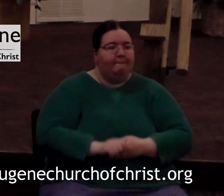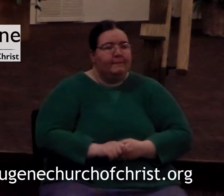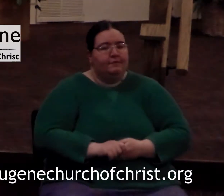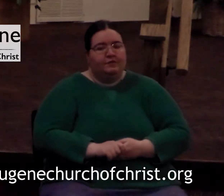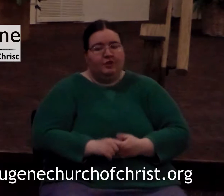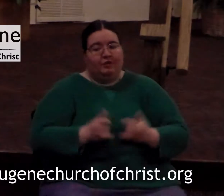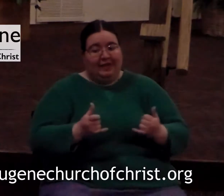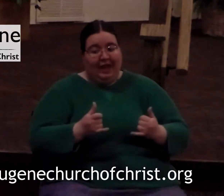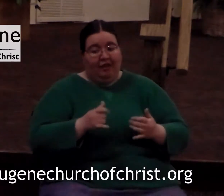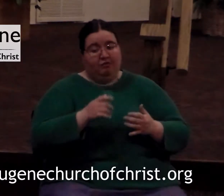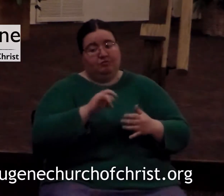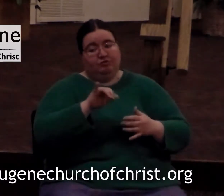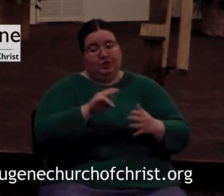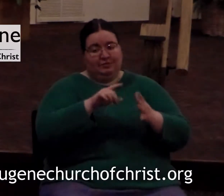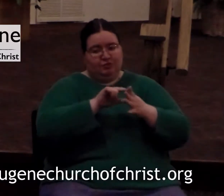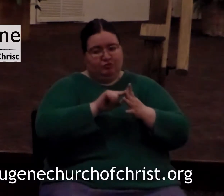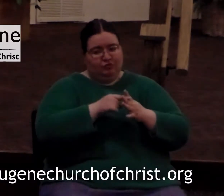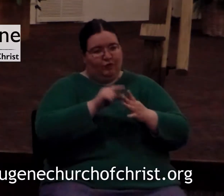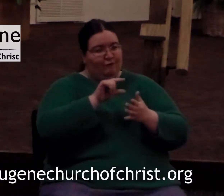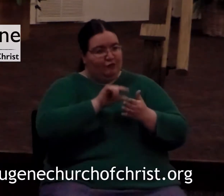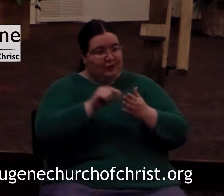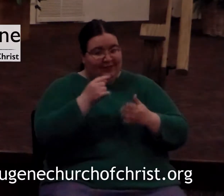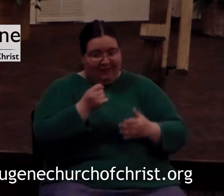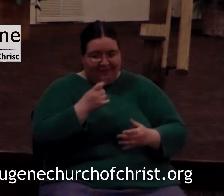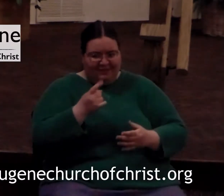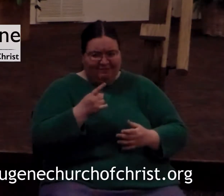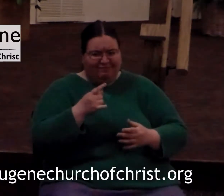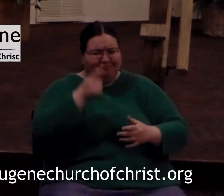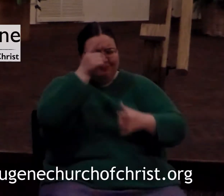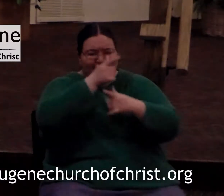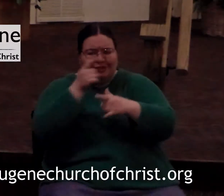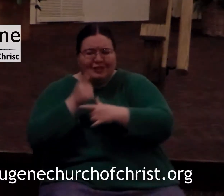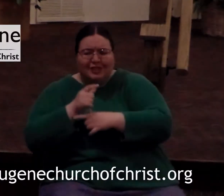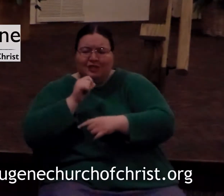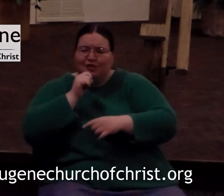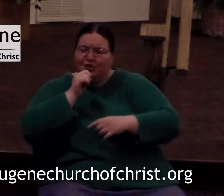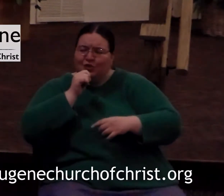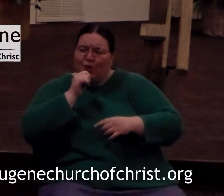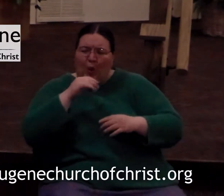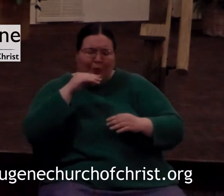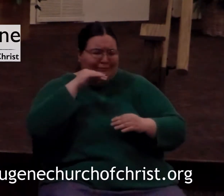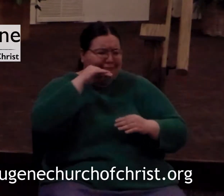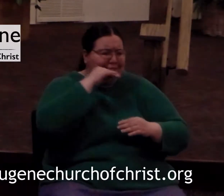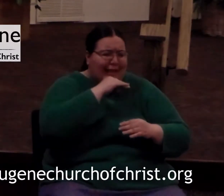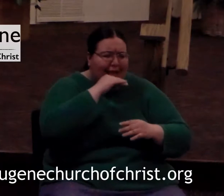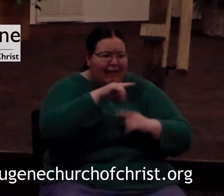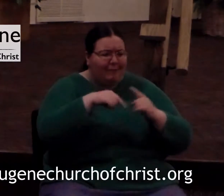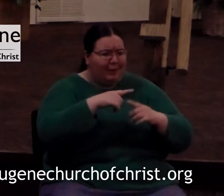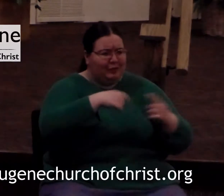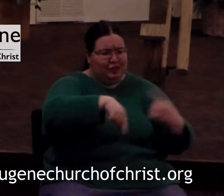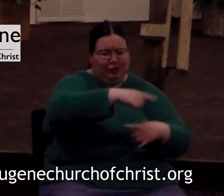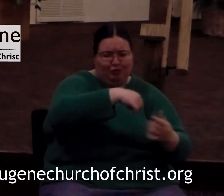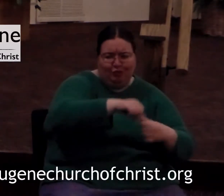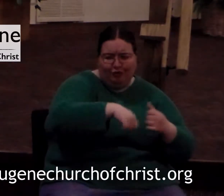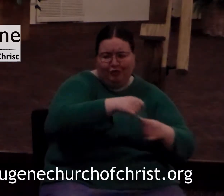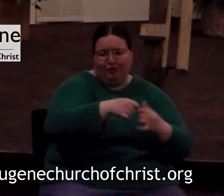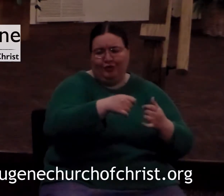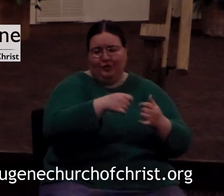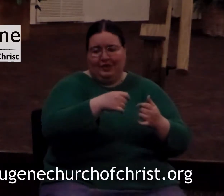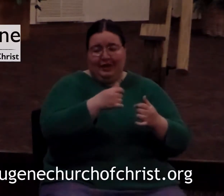writes, "Brothers and sisters, do not slander one another. Anyone who speaks against a brother or sister or judges them speaks against the law and